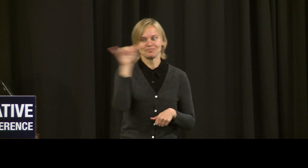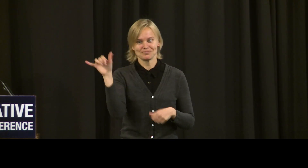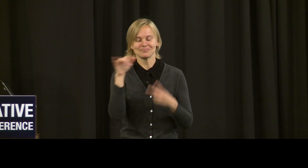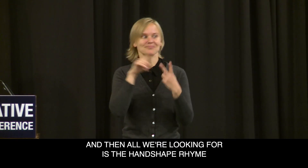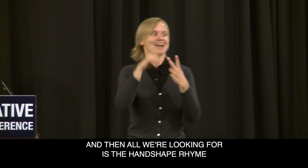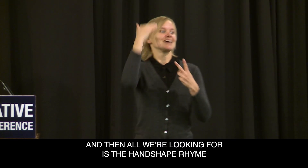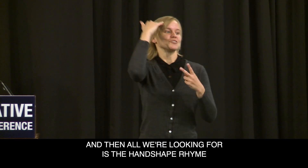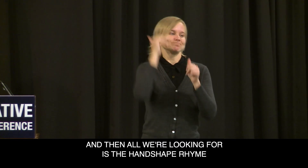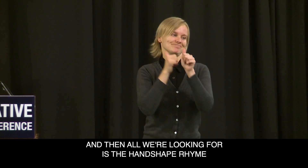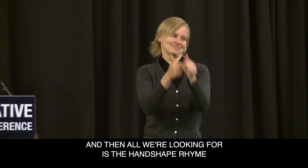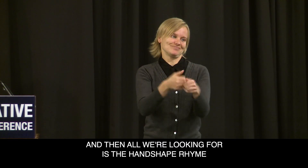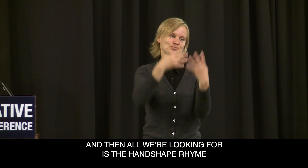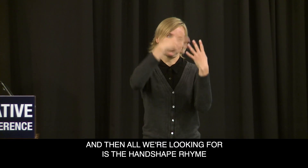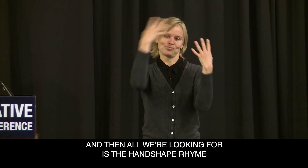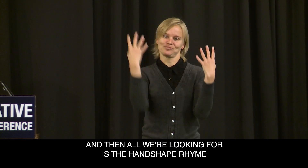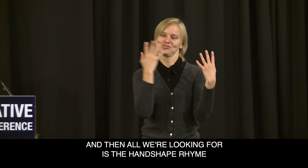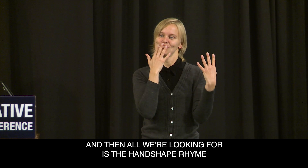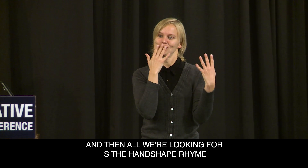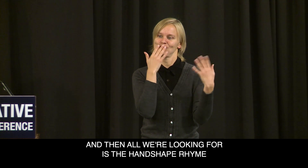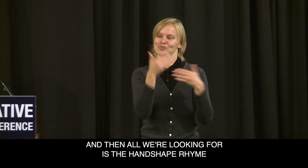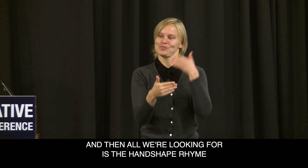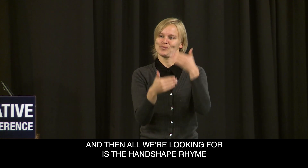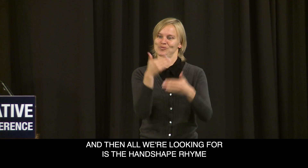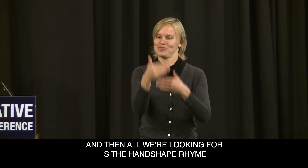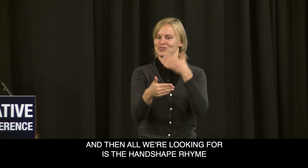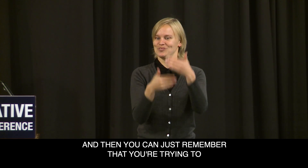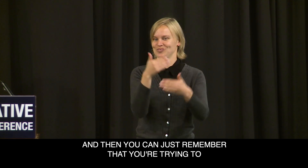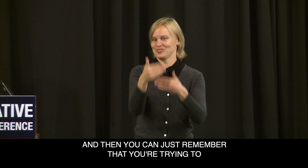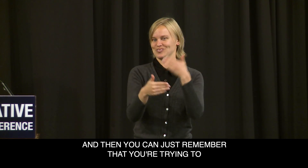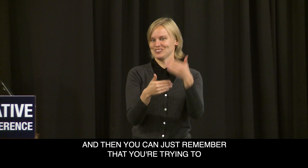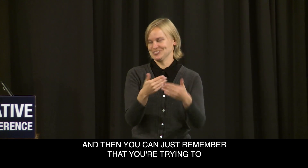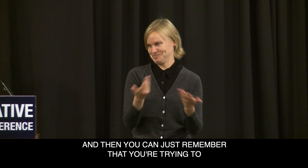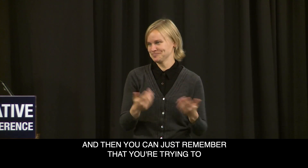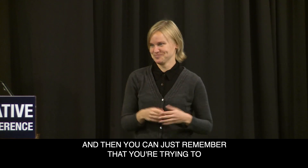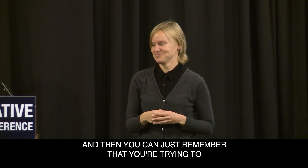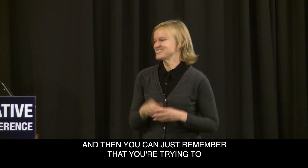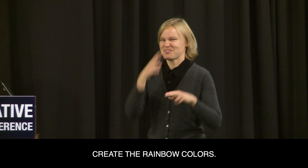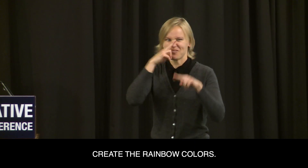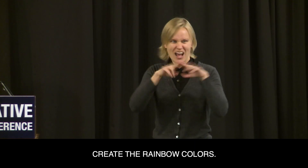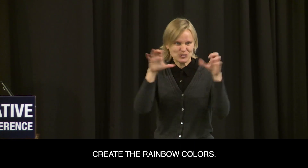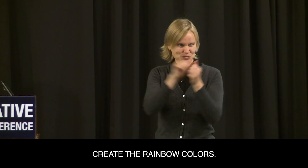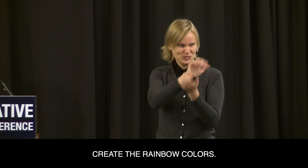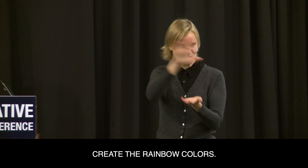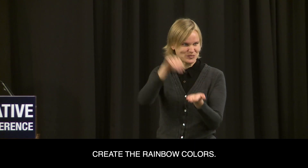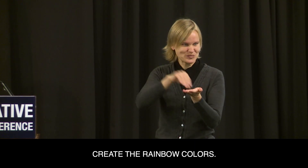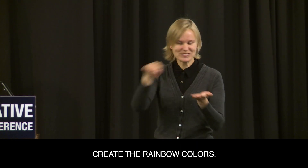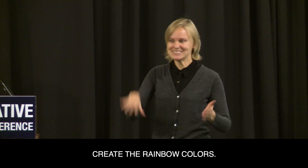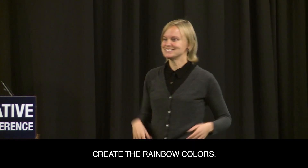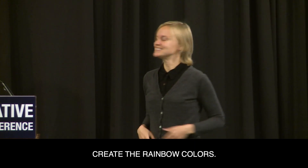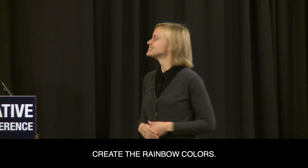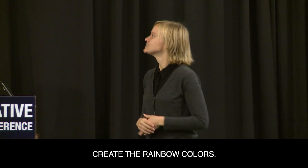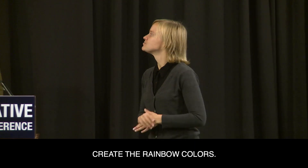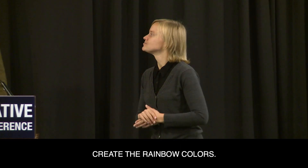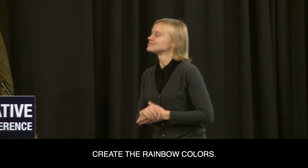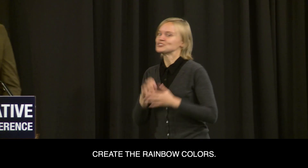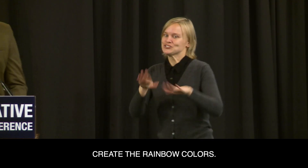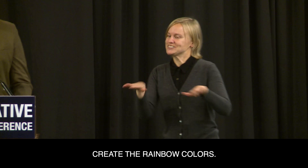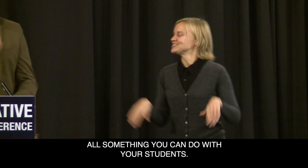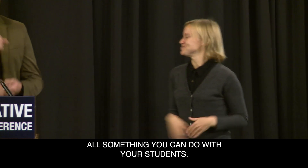And then all we're looking for is the hand-shape rhyme. And then you can just remember that you're trying to create the rainbow colors. All something